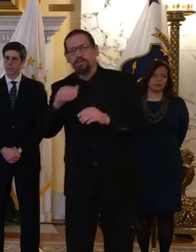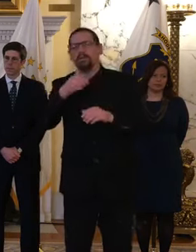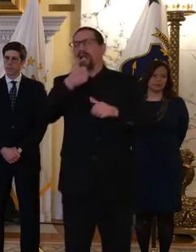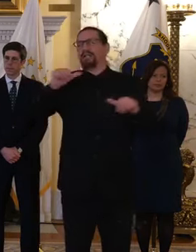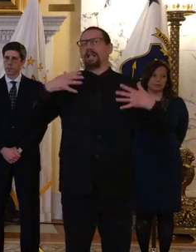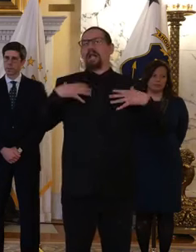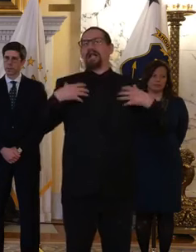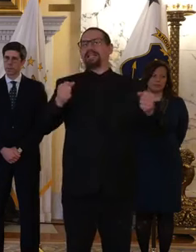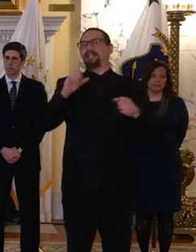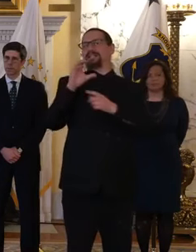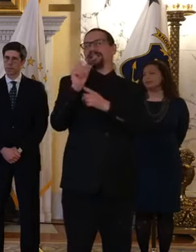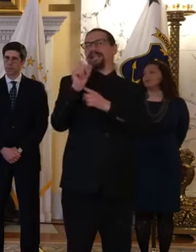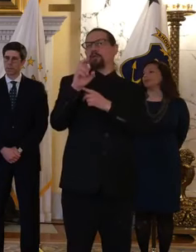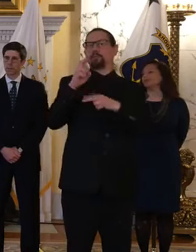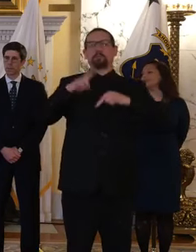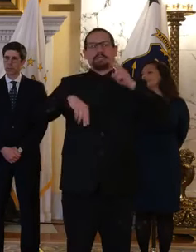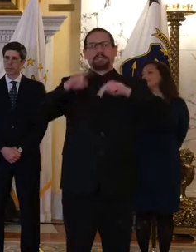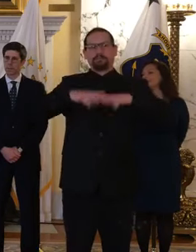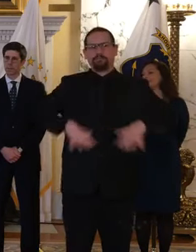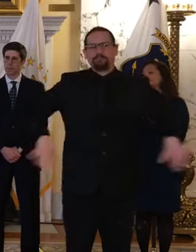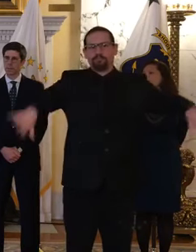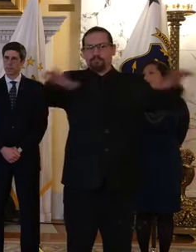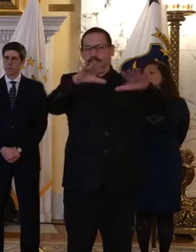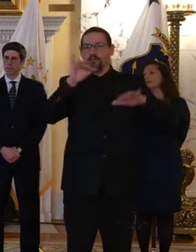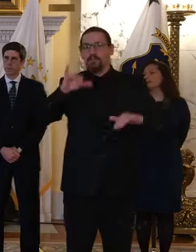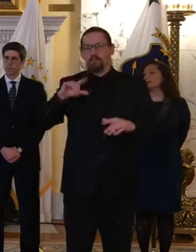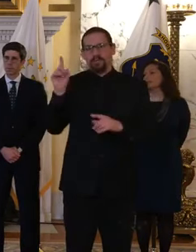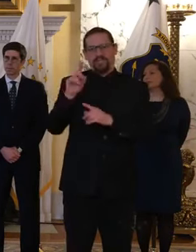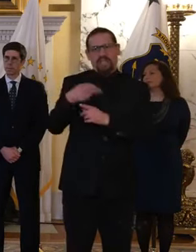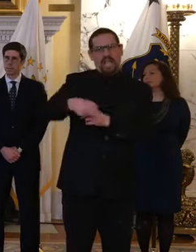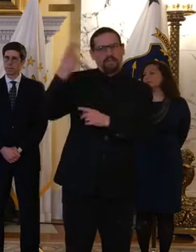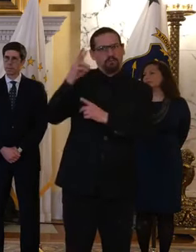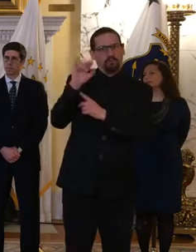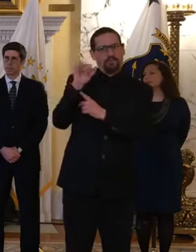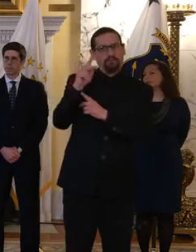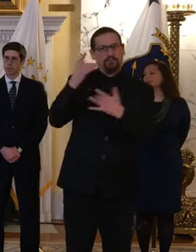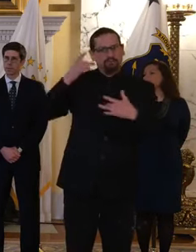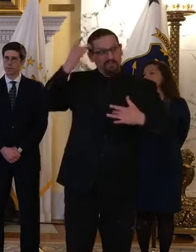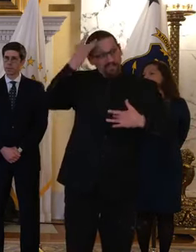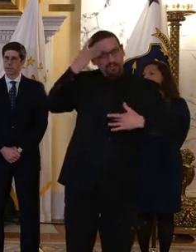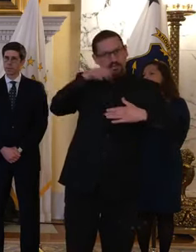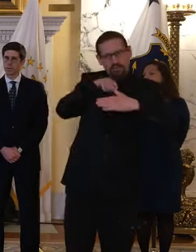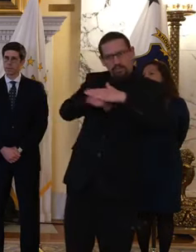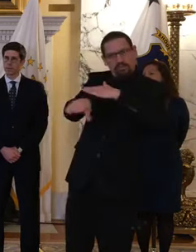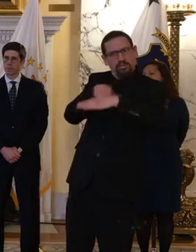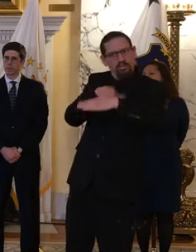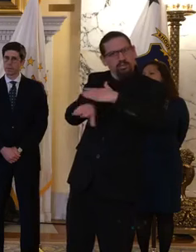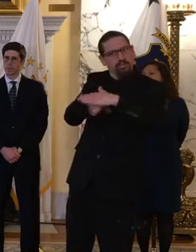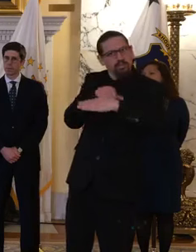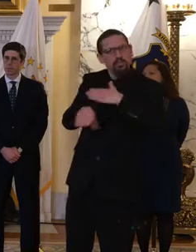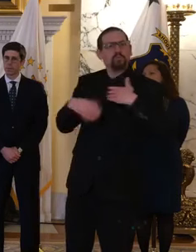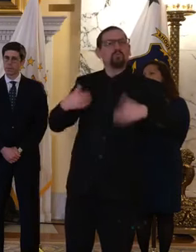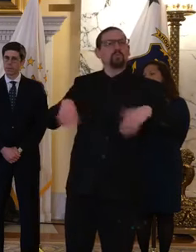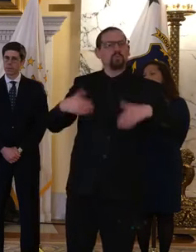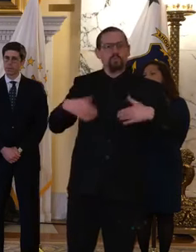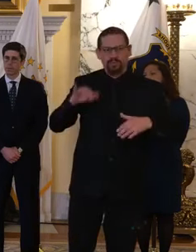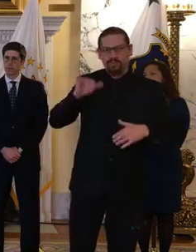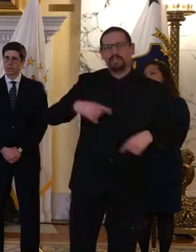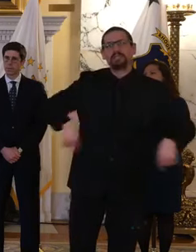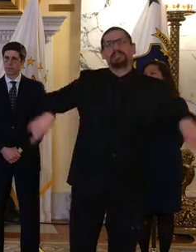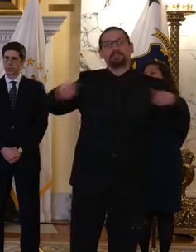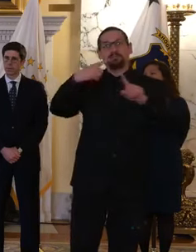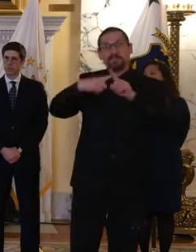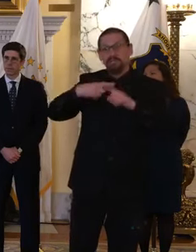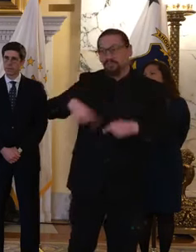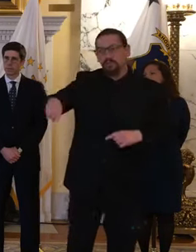And of course, it is essential, it's critical, that all healthcare workers stay home if they